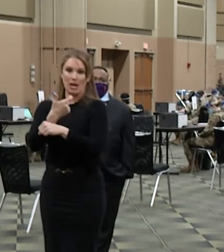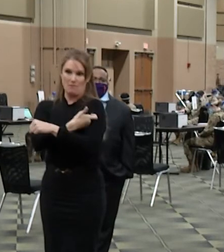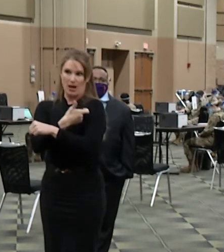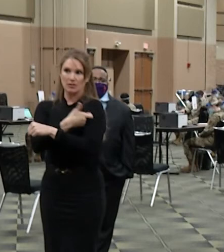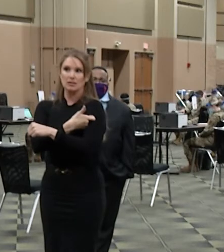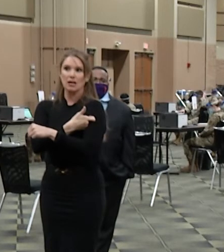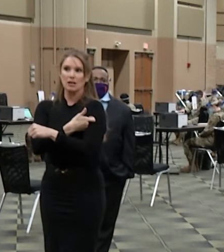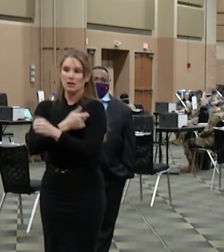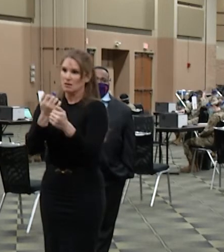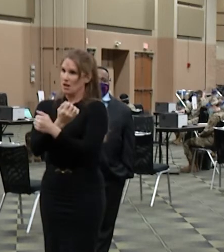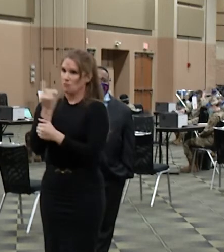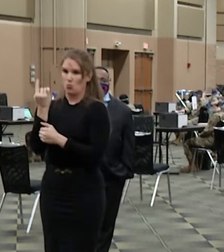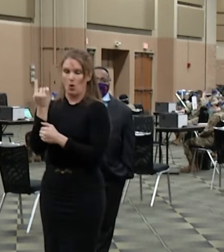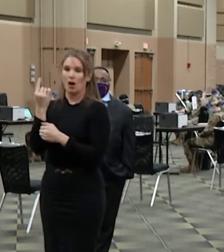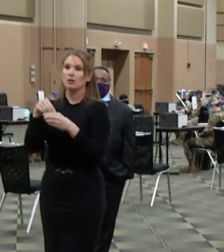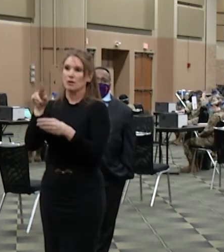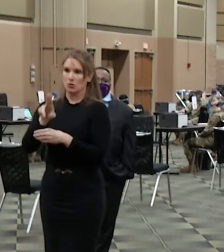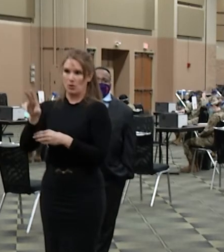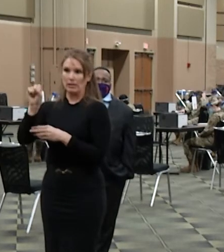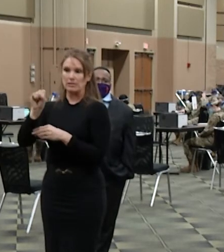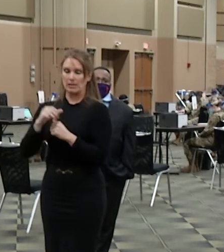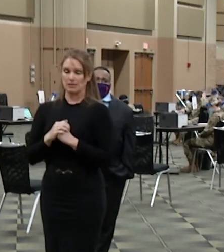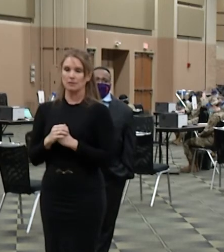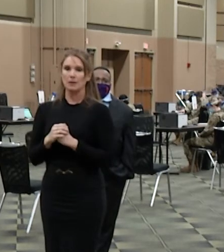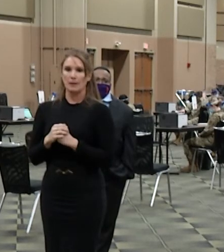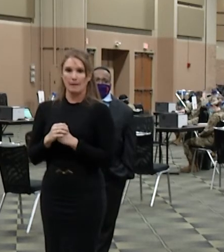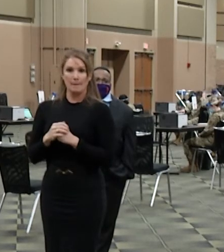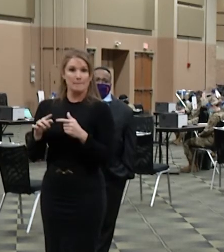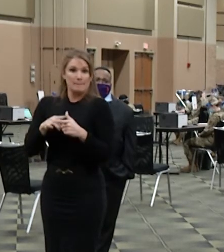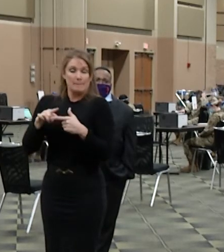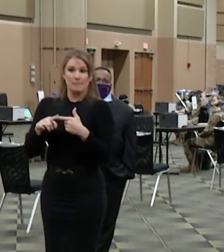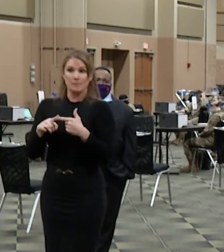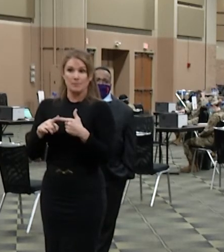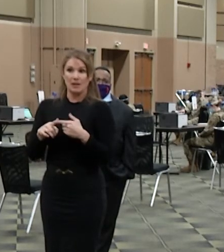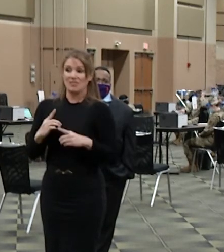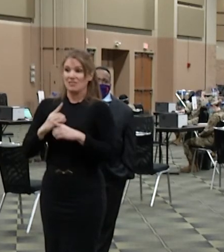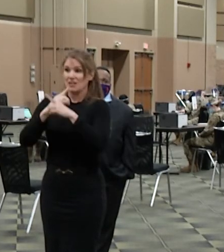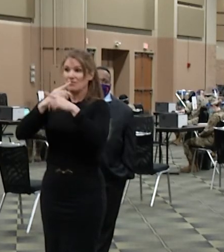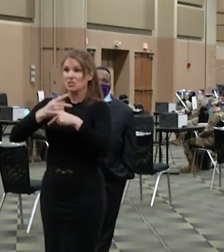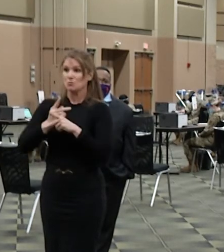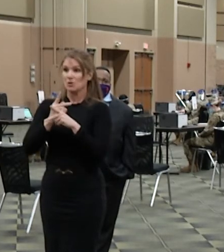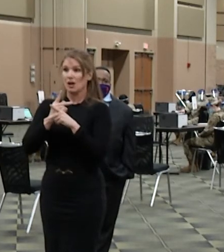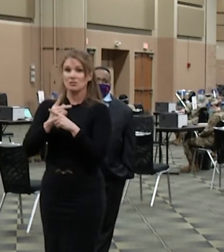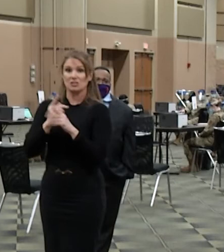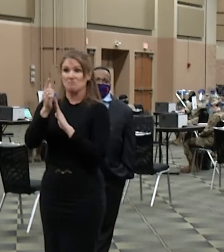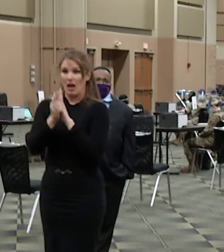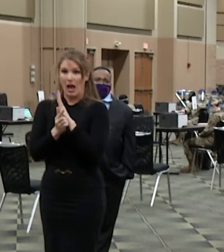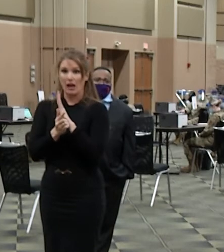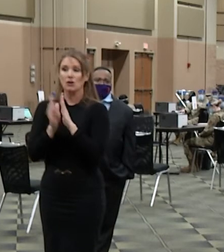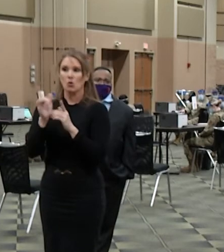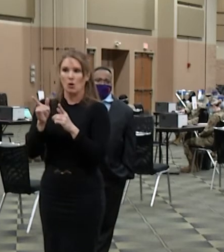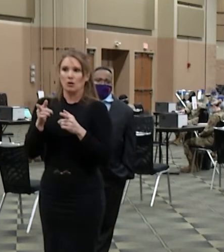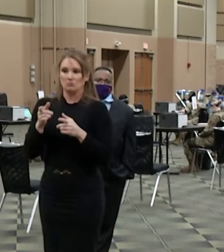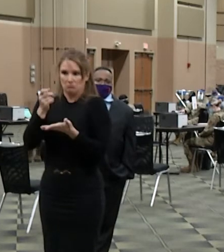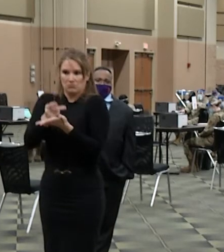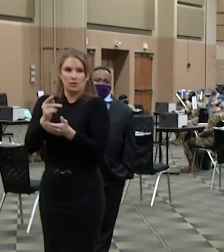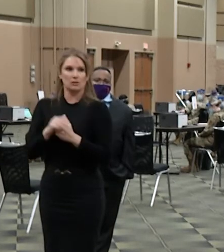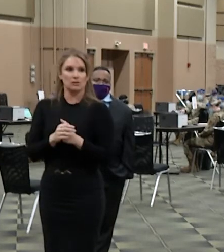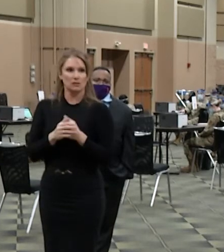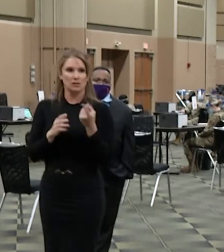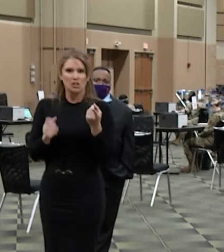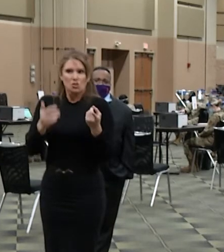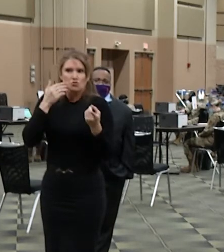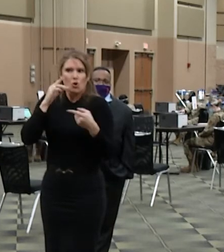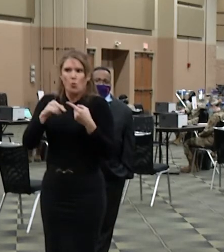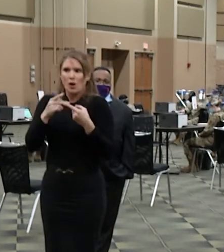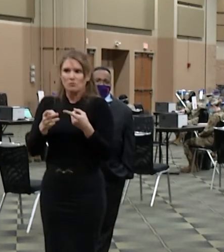vaccinate everyone in the United States. And then, and the Defense Production Act will allow us to do that. Give me an indication of when that might come, that